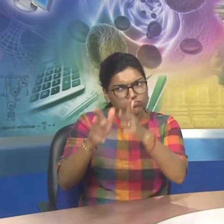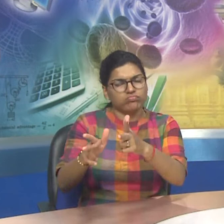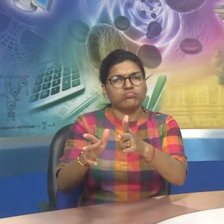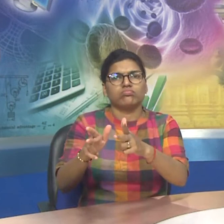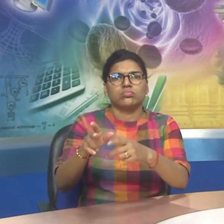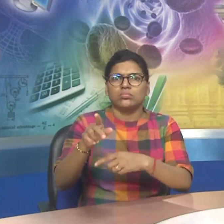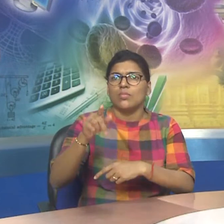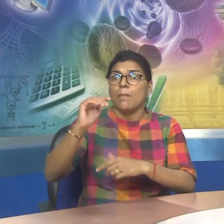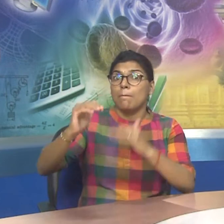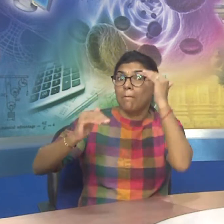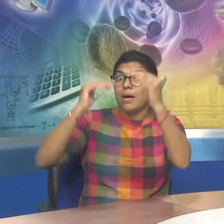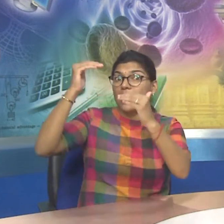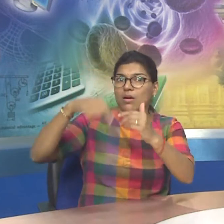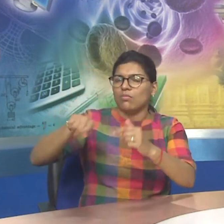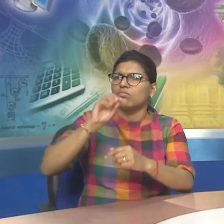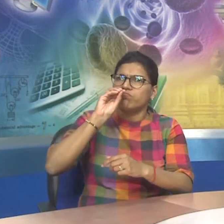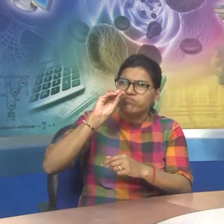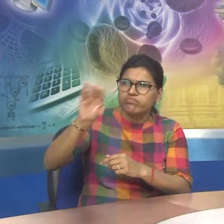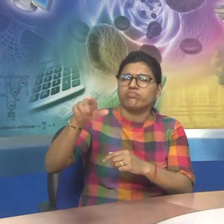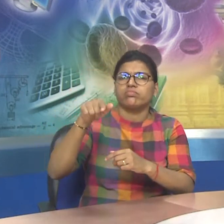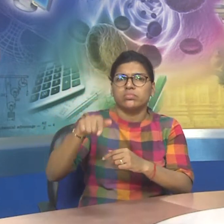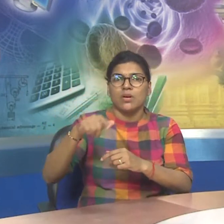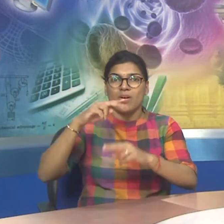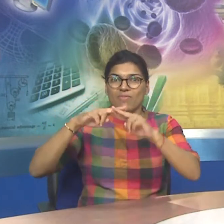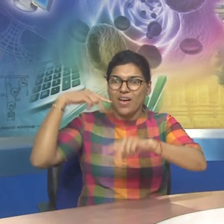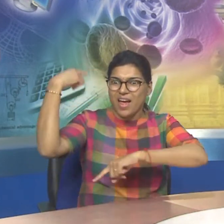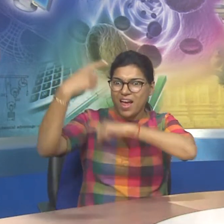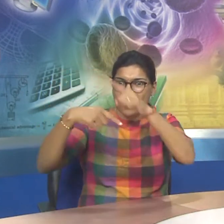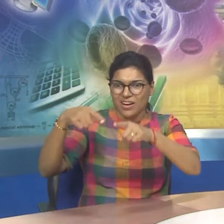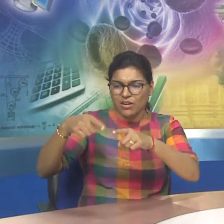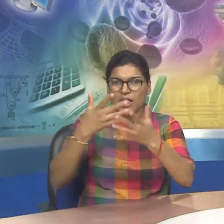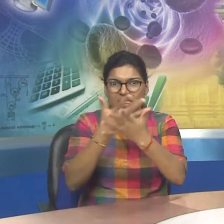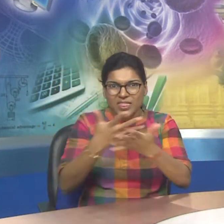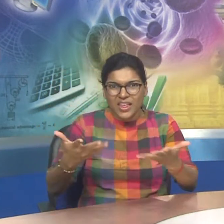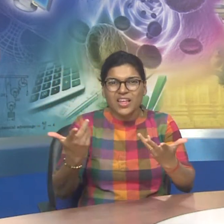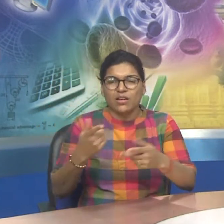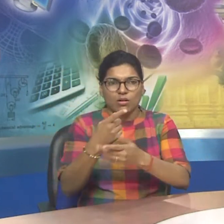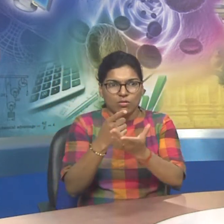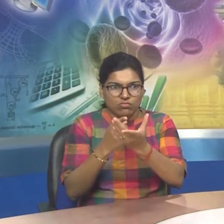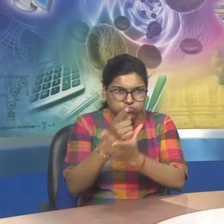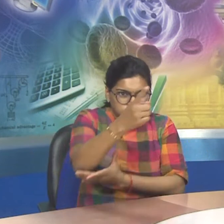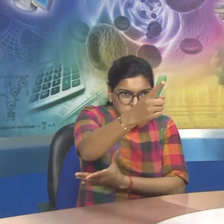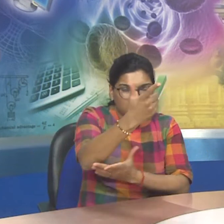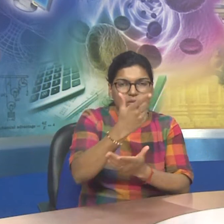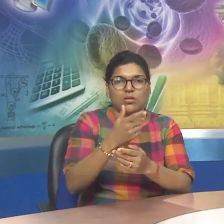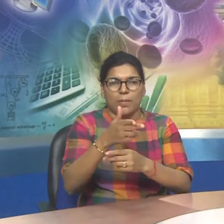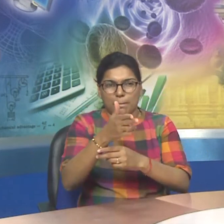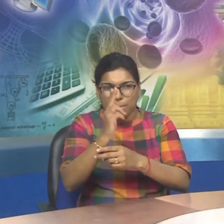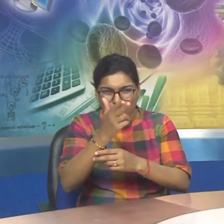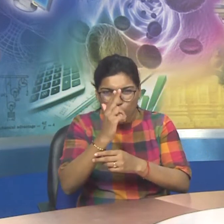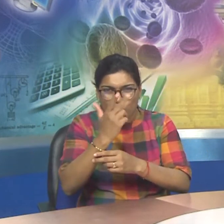Why does the child want to speak to grown-ups about the arms factories?